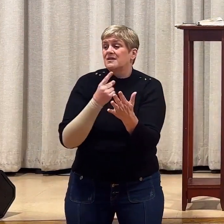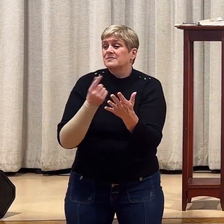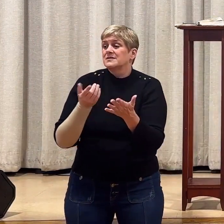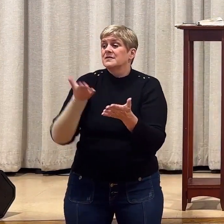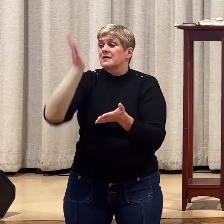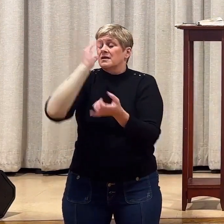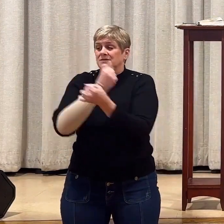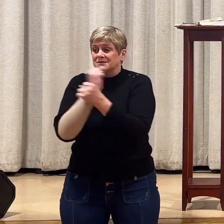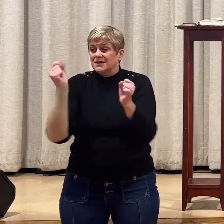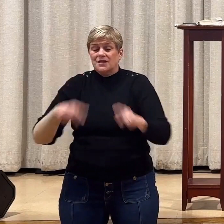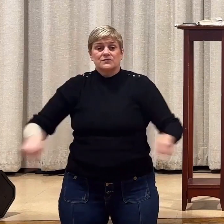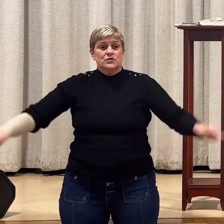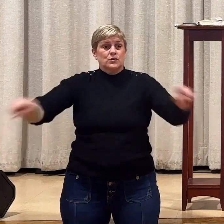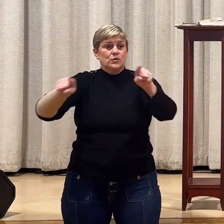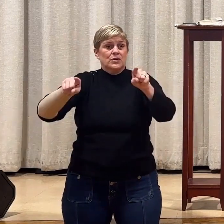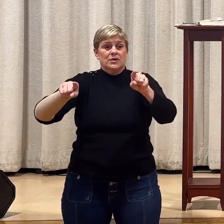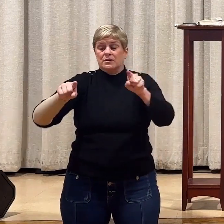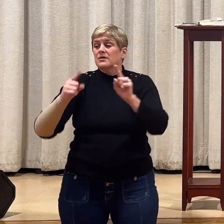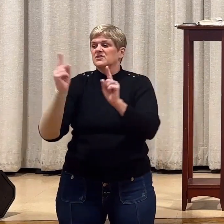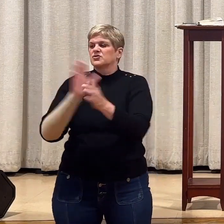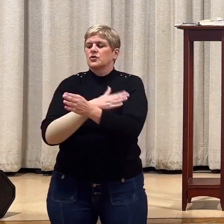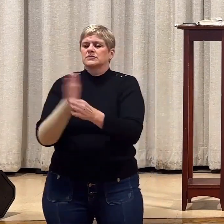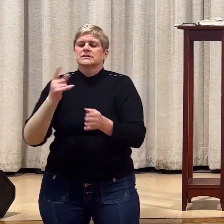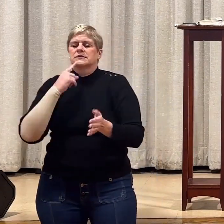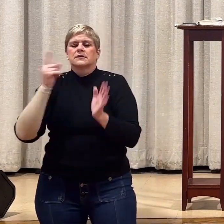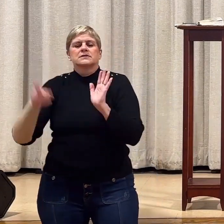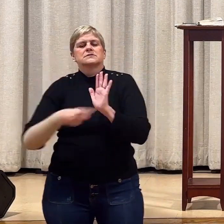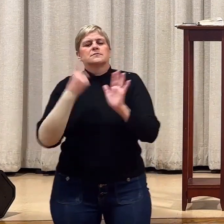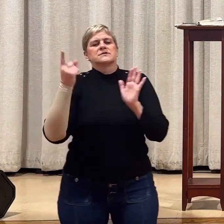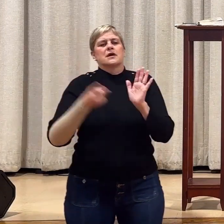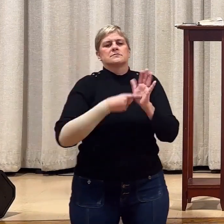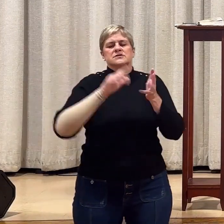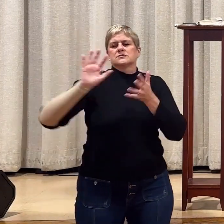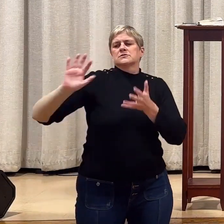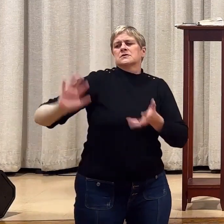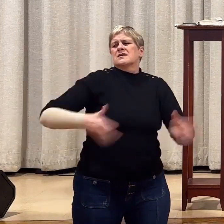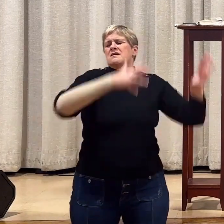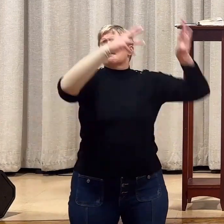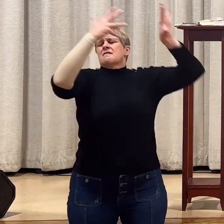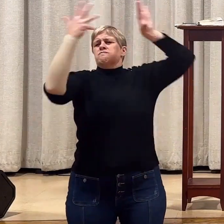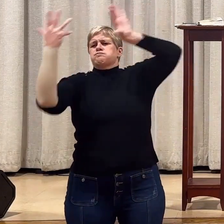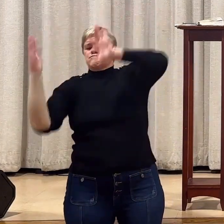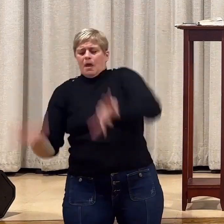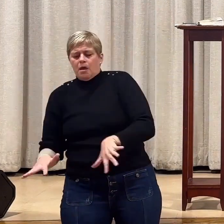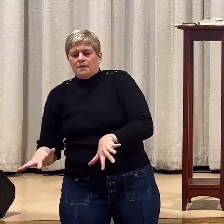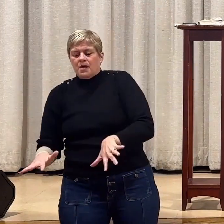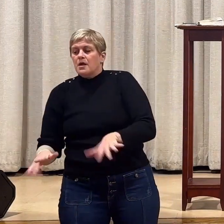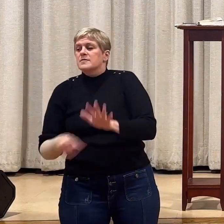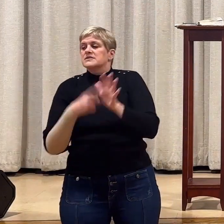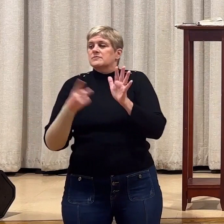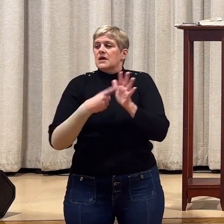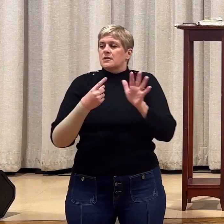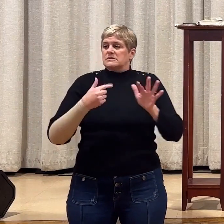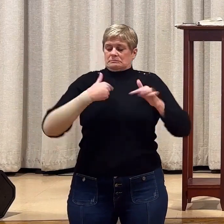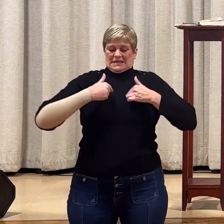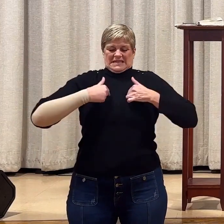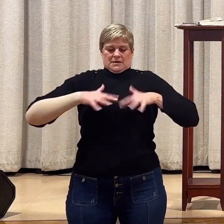it. You see, there's a song that goes like this. Sometimes he calms the storm, but other times he calms his